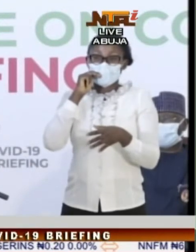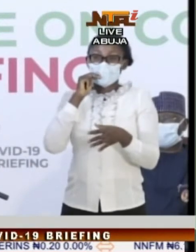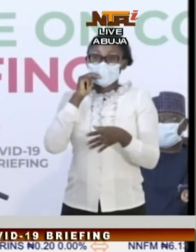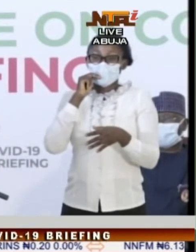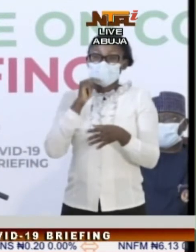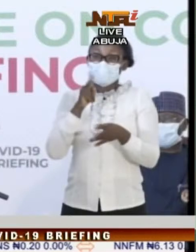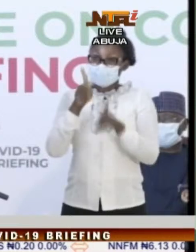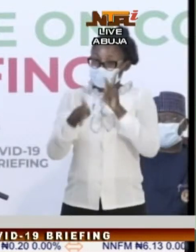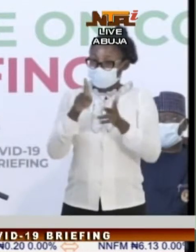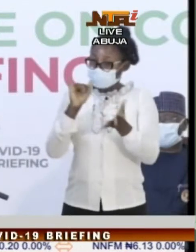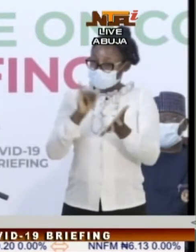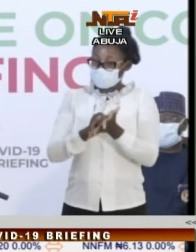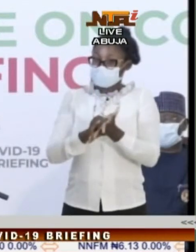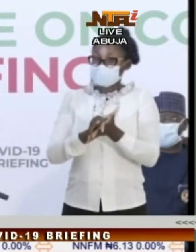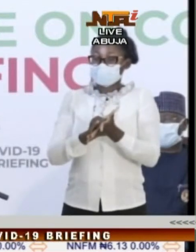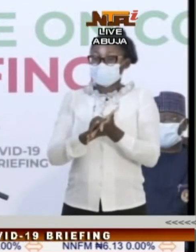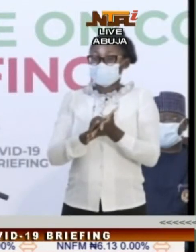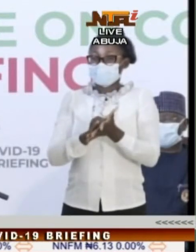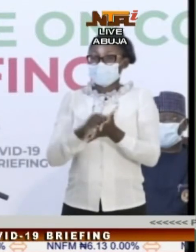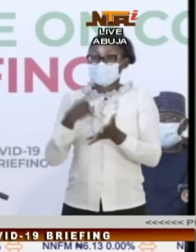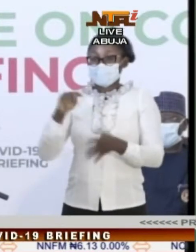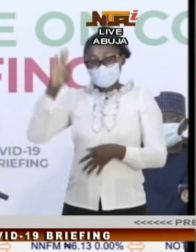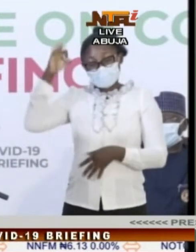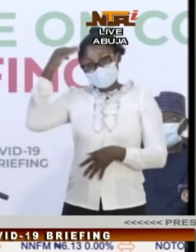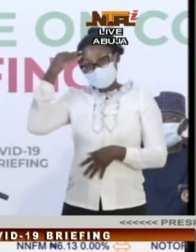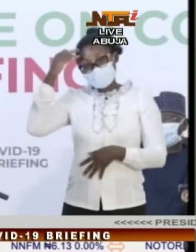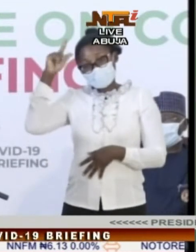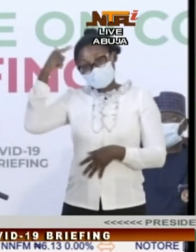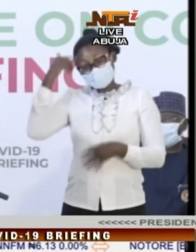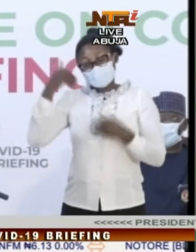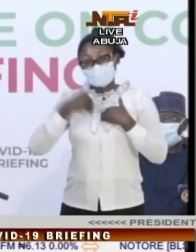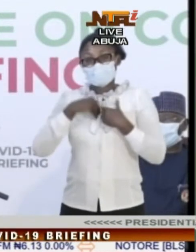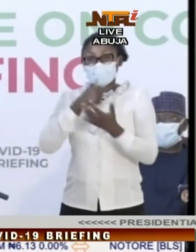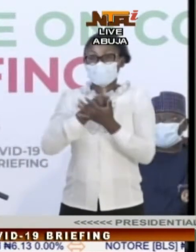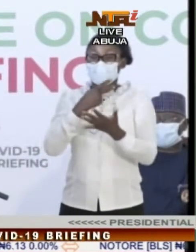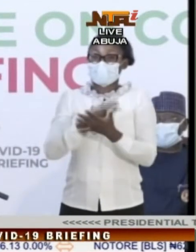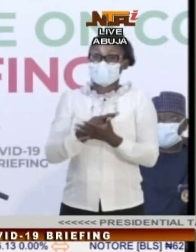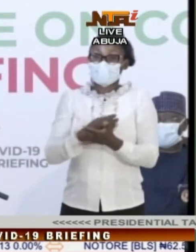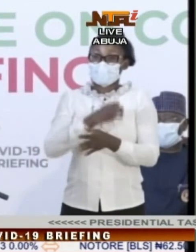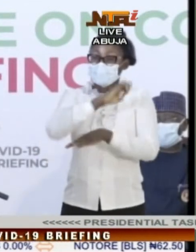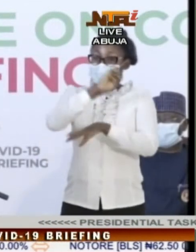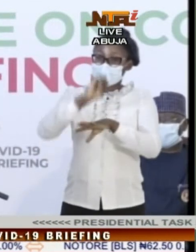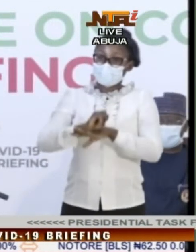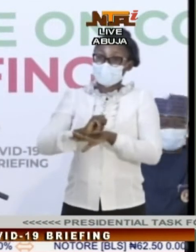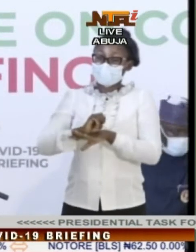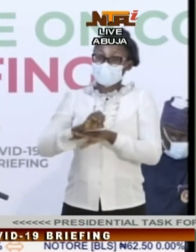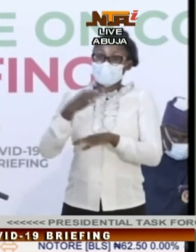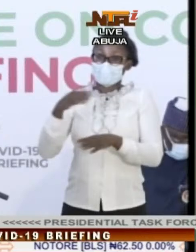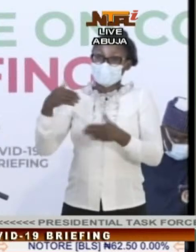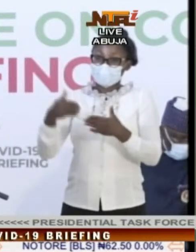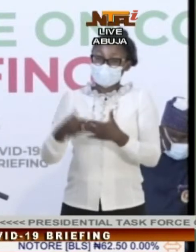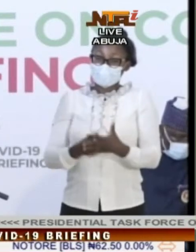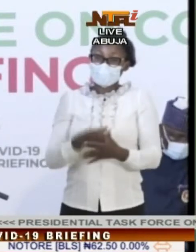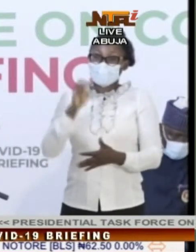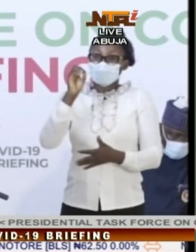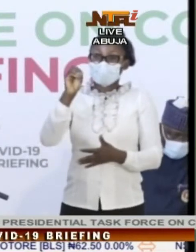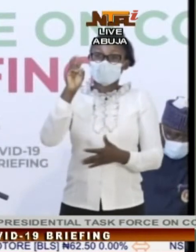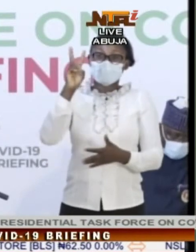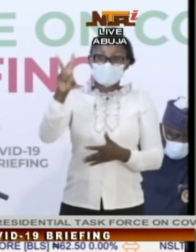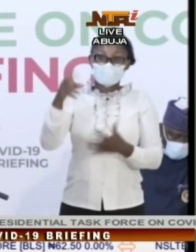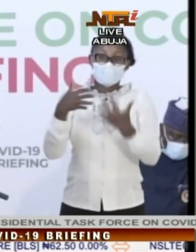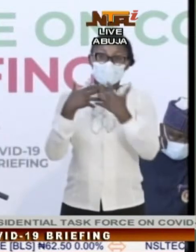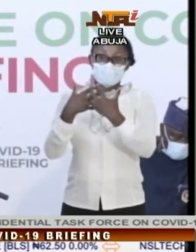populace that the federal government has approved the establishment of new oxygen